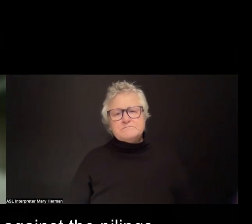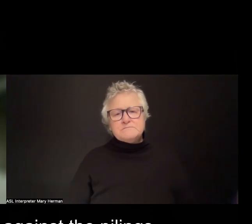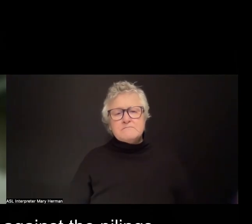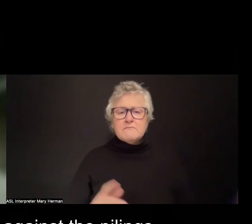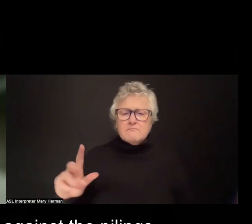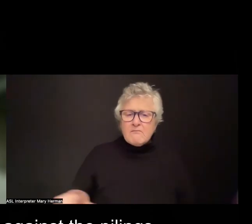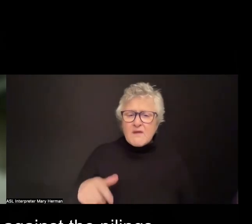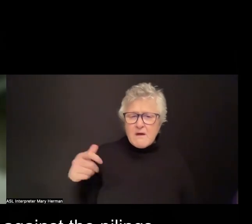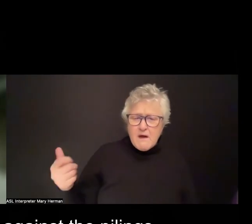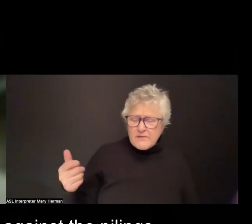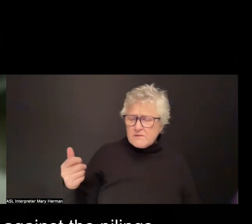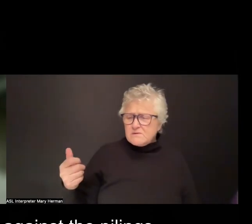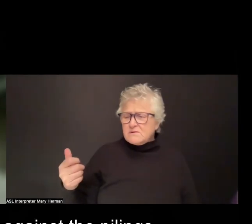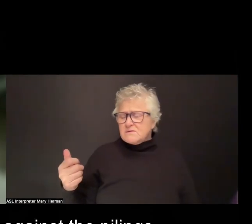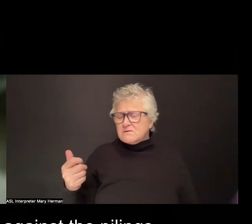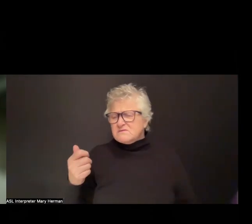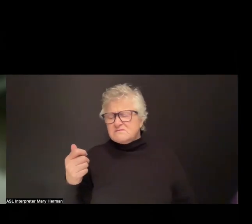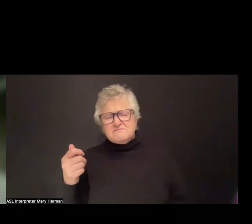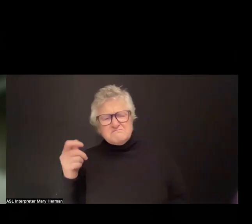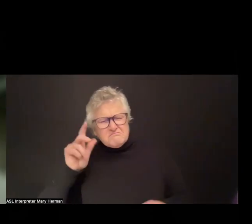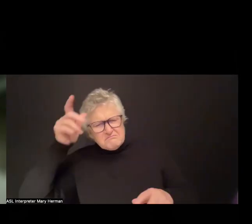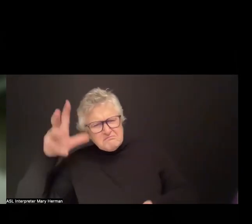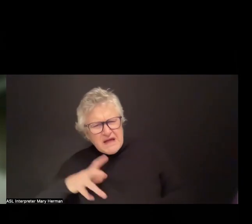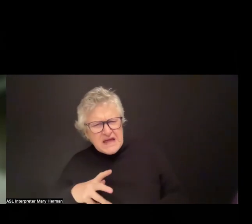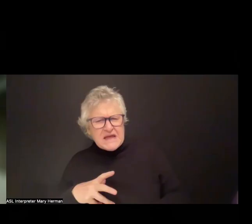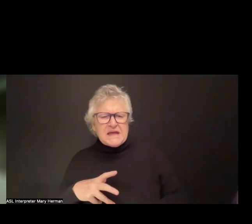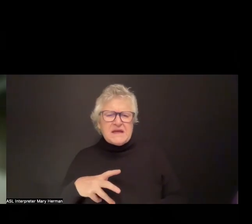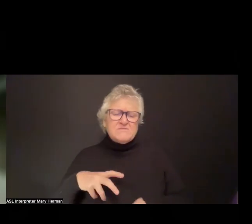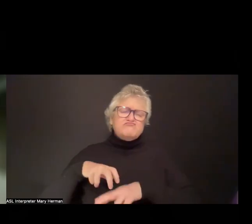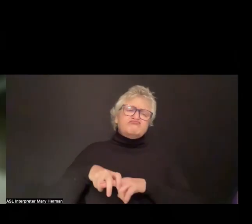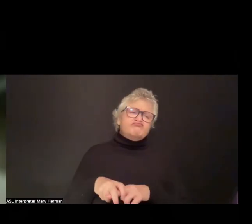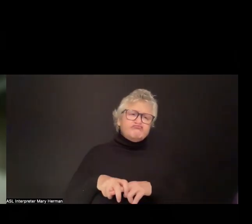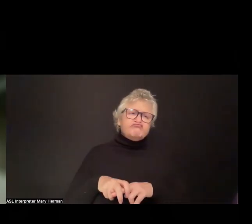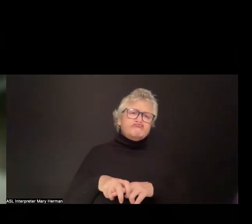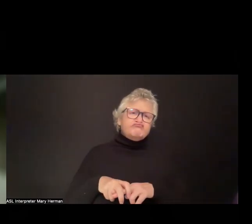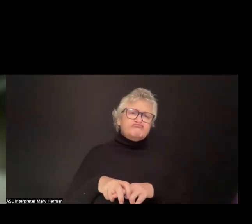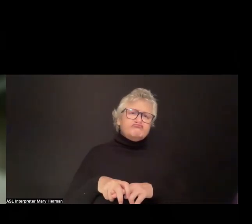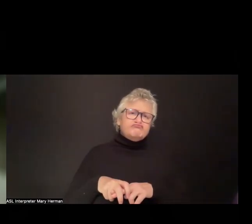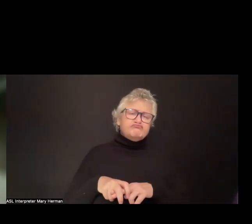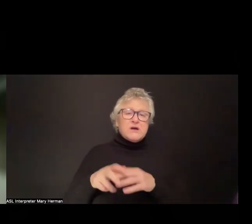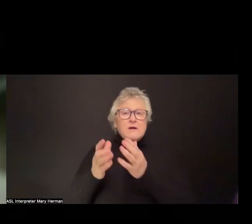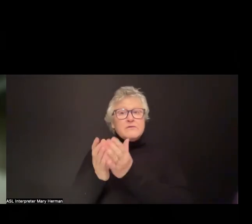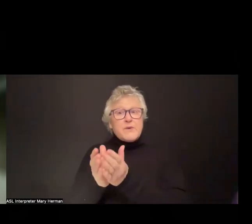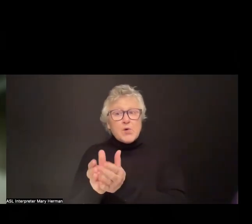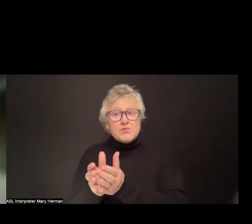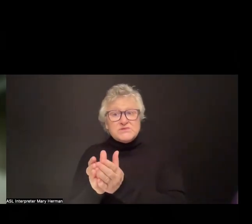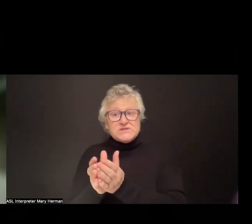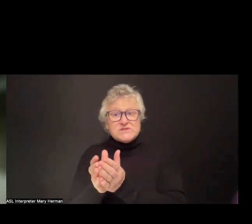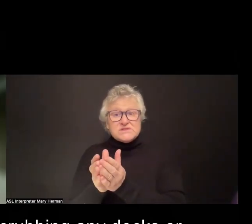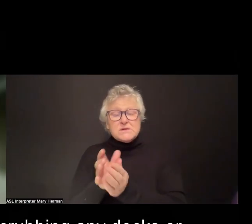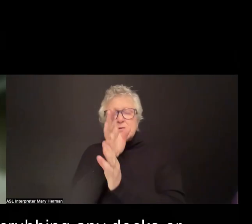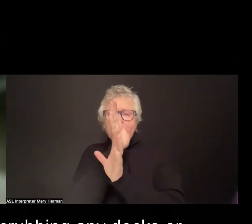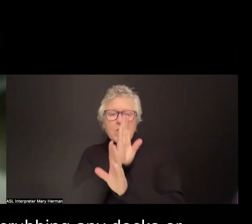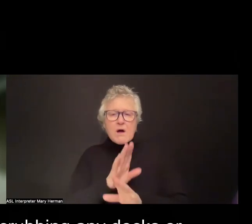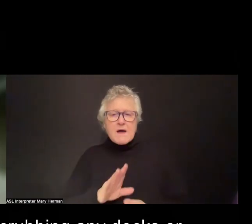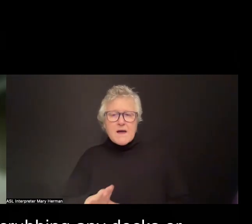against the pilings, their lines and rigging creaking. Sails all furled and put away. No one was about.